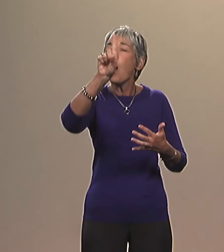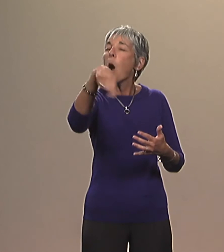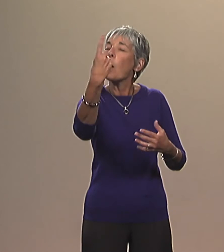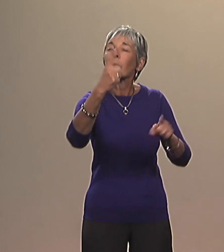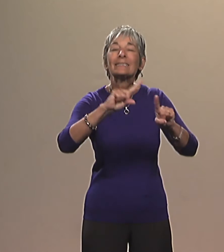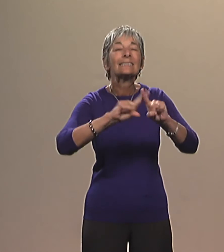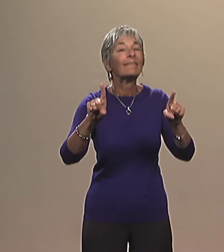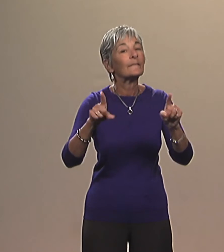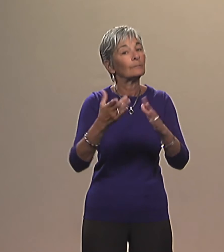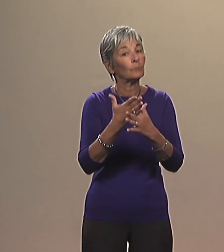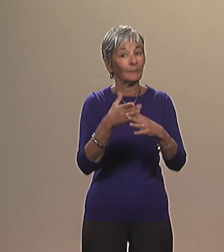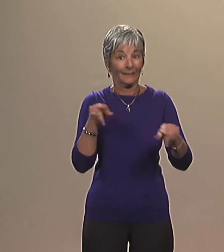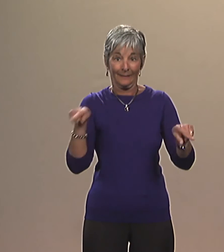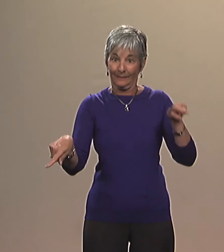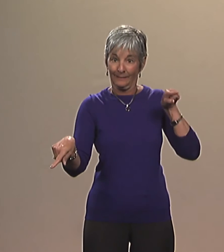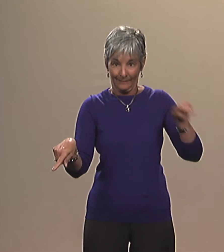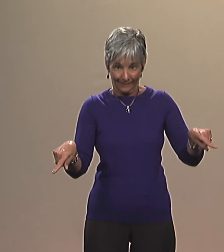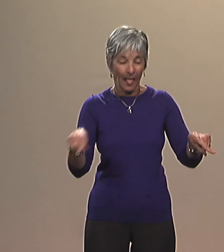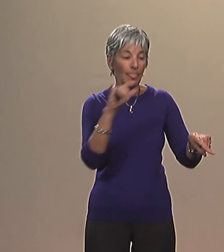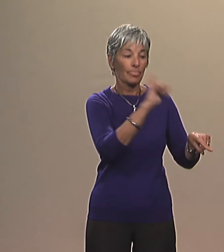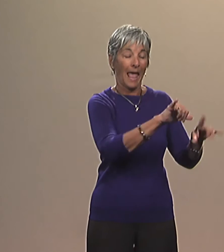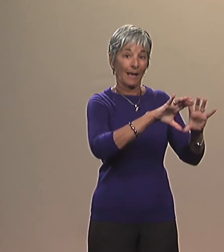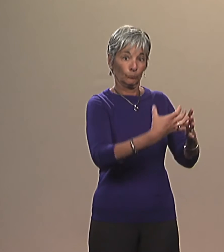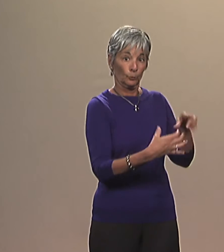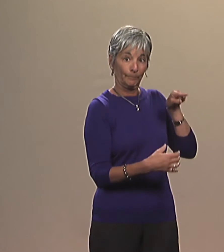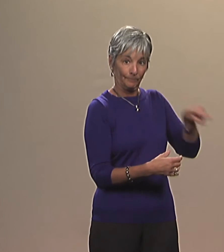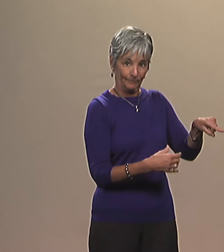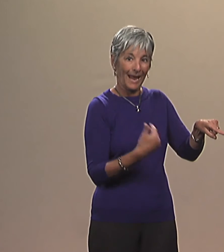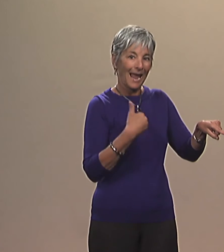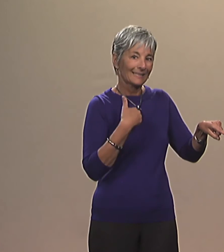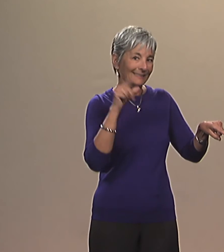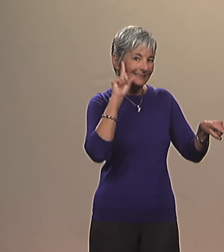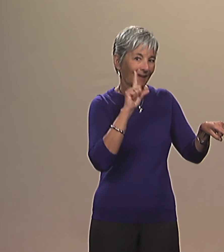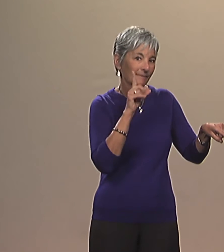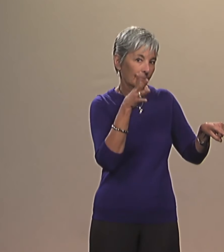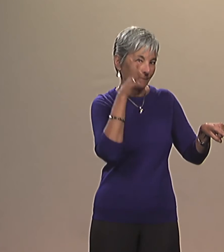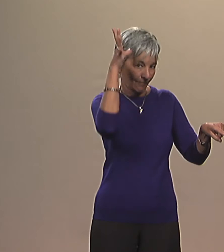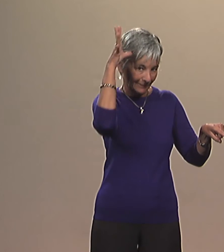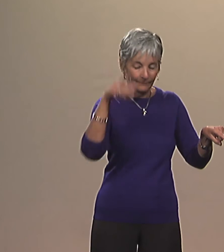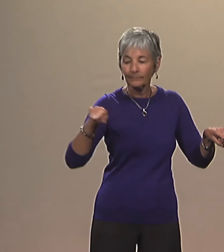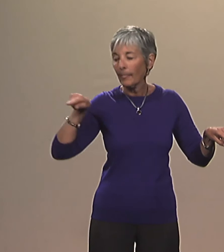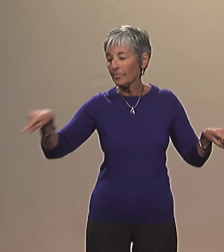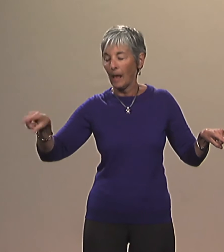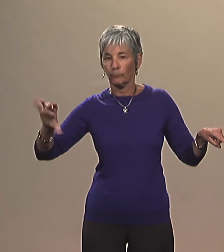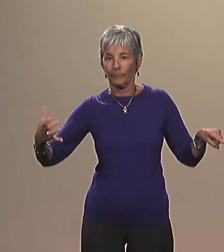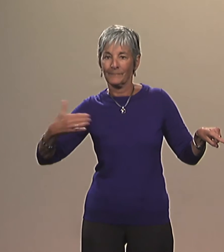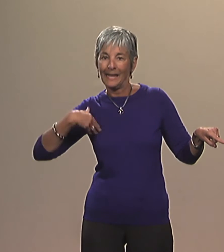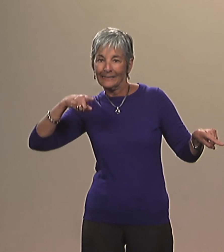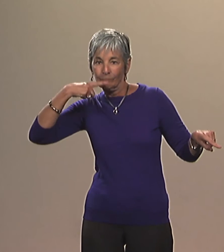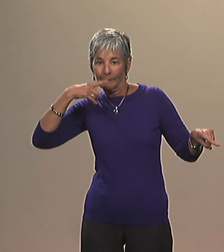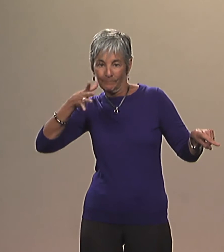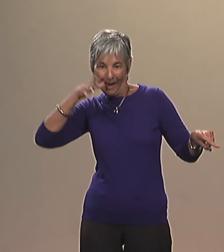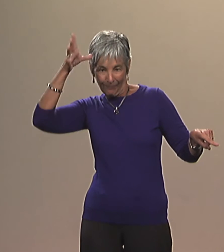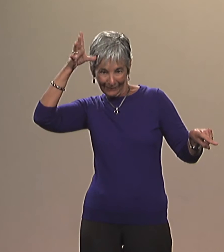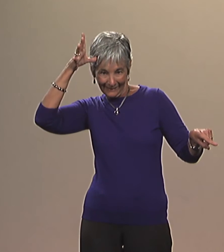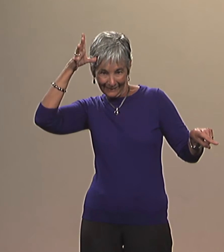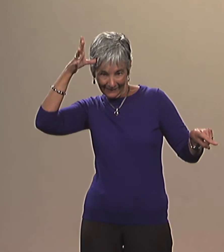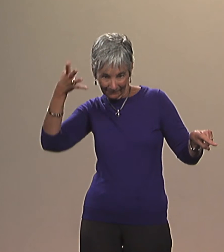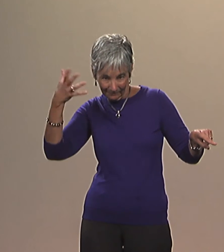The only difference between the groups was that one group had deaf parents and the other group had hearing parents. The group with hearing parents did not sign, and the